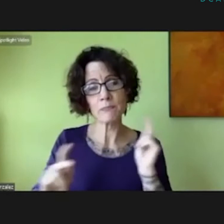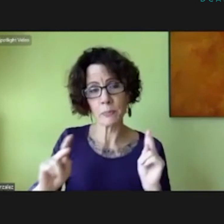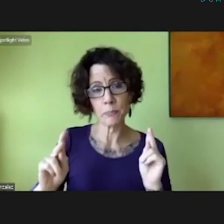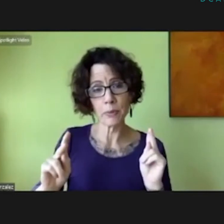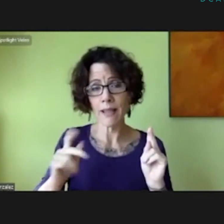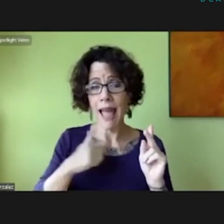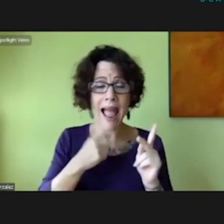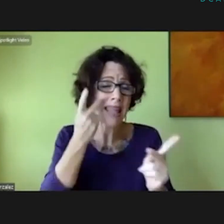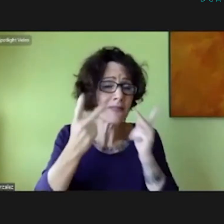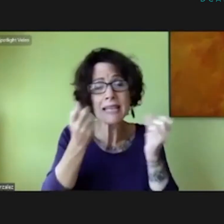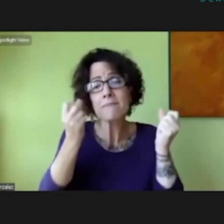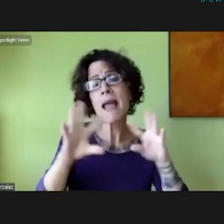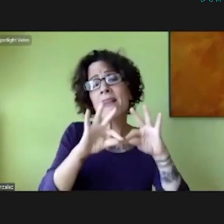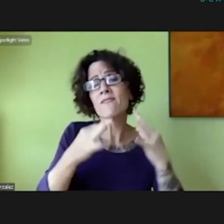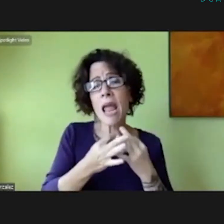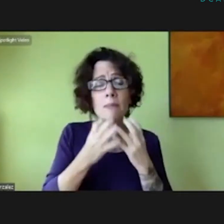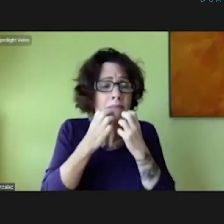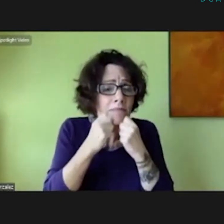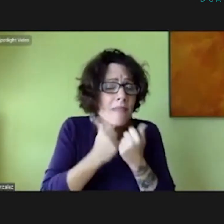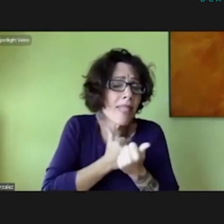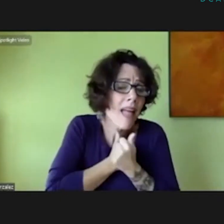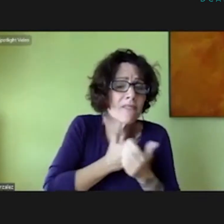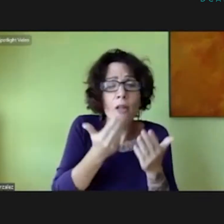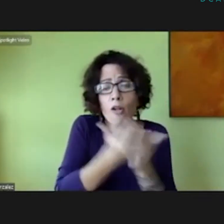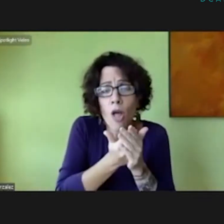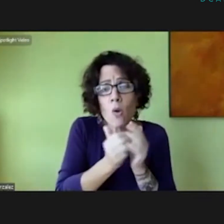I mentioned before, death does funny things to people.